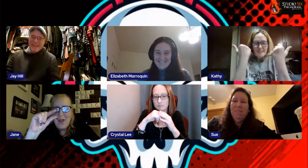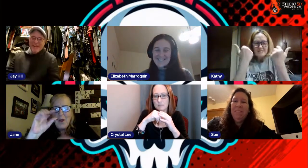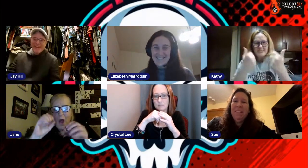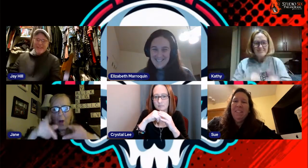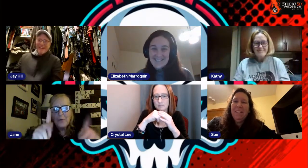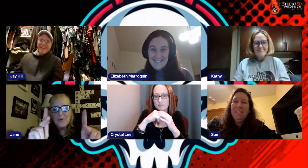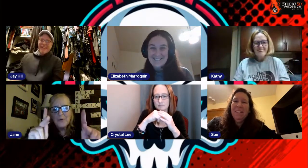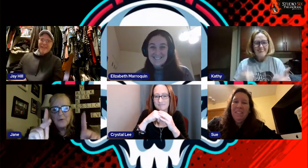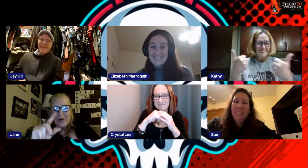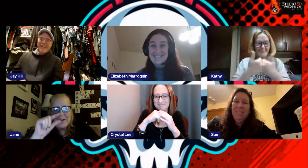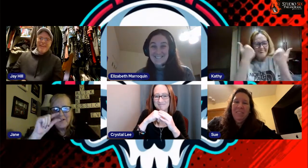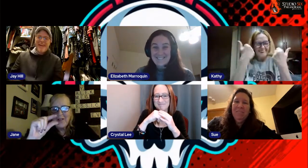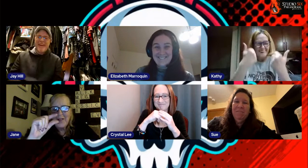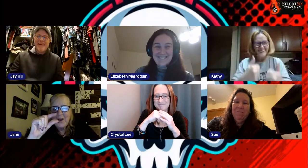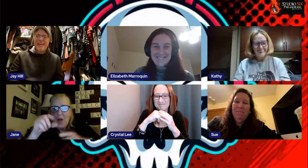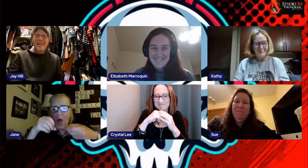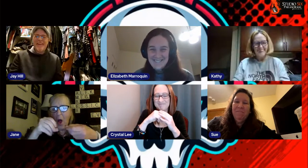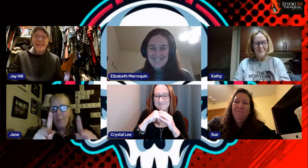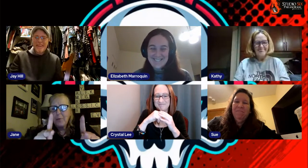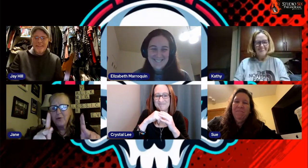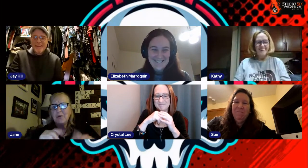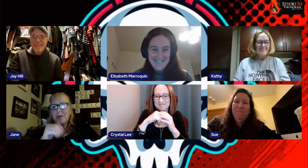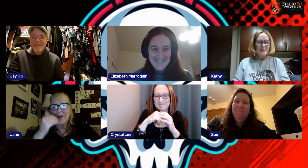Maryland. Challenge.